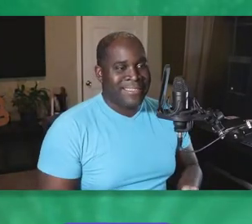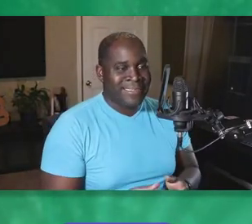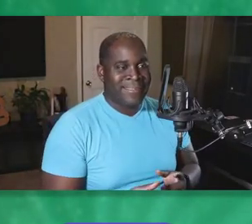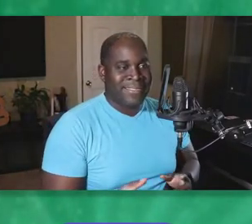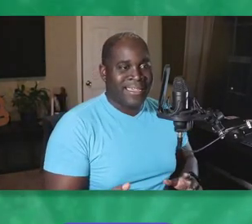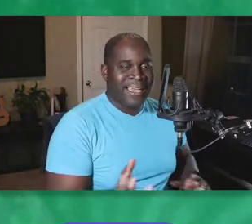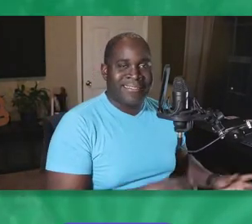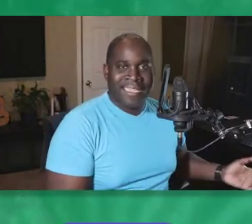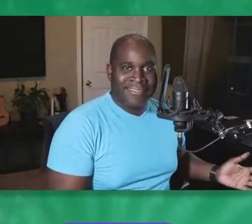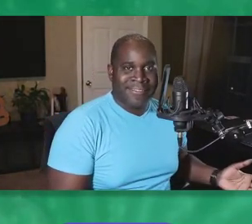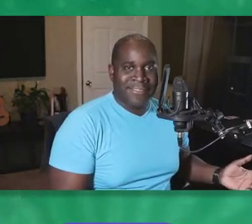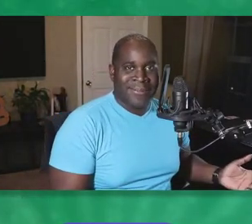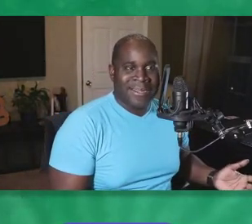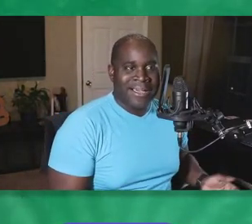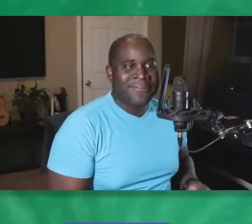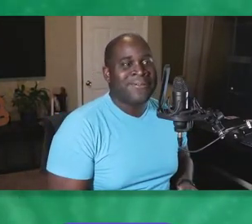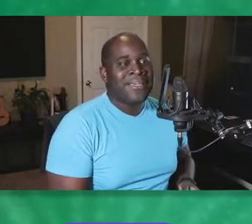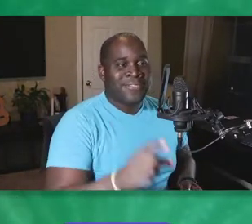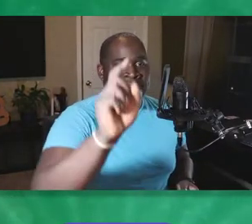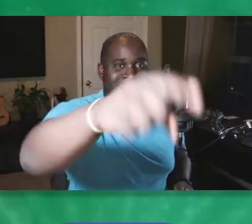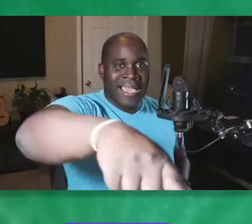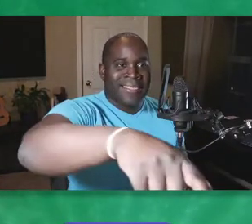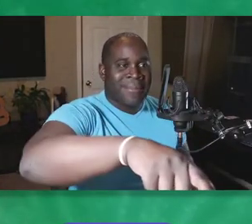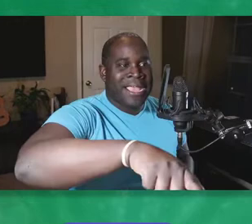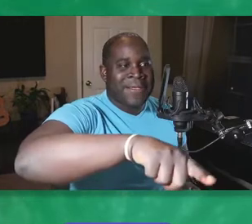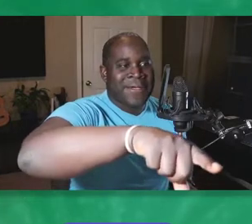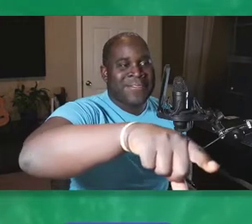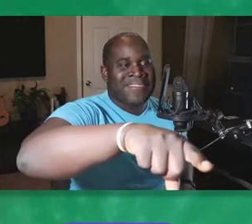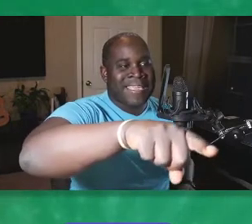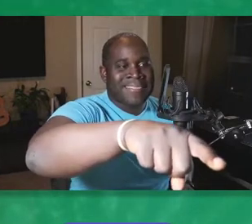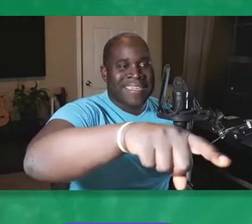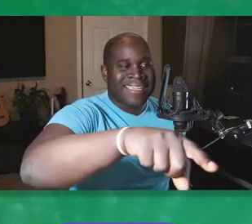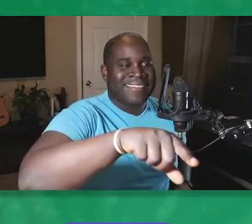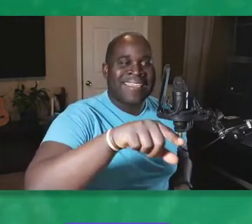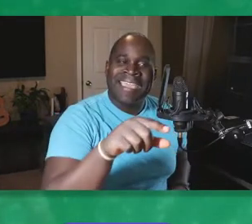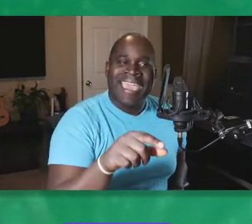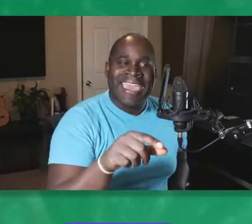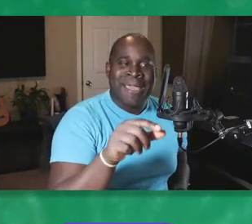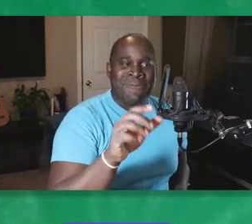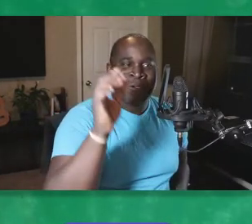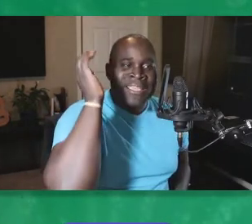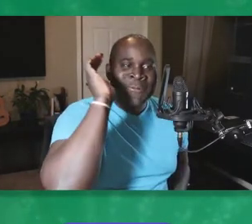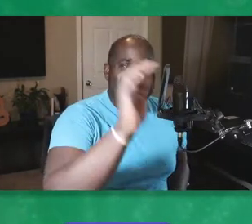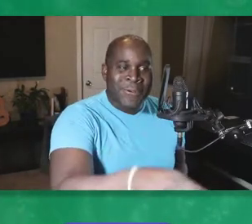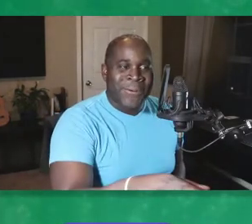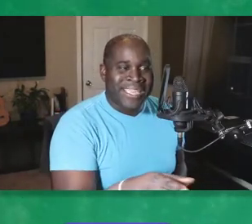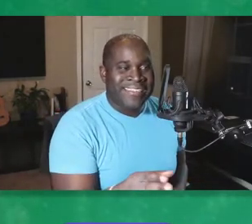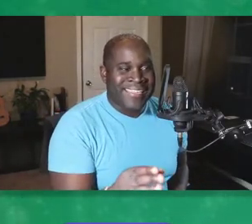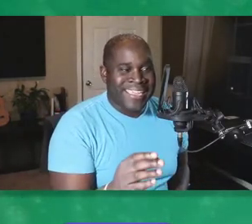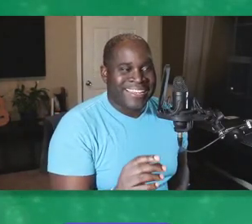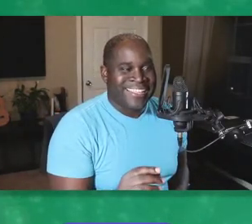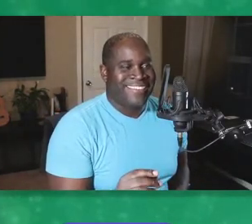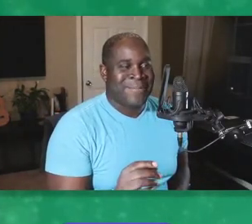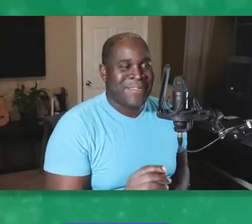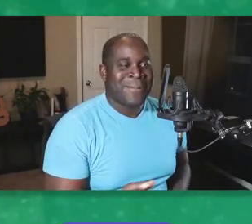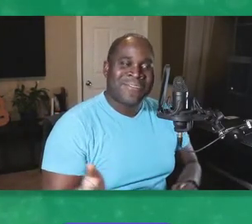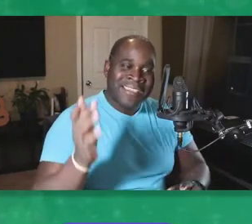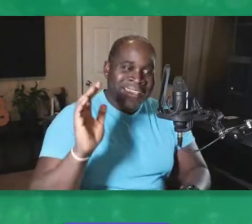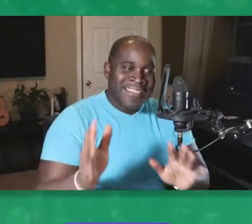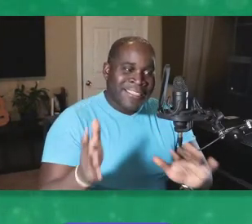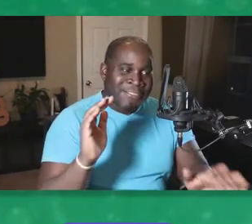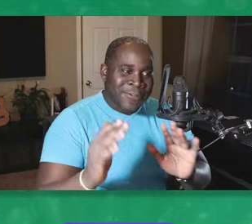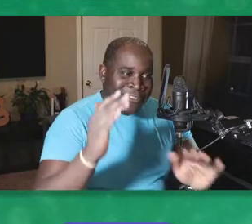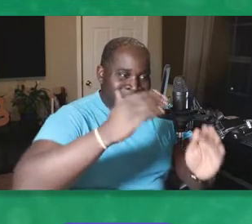gone. Some of the context is a little bit off. There's a guy in the background saying things, and I'm trying to ignore what he's saying because